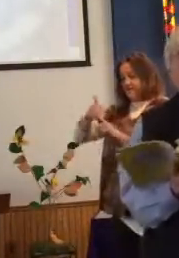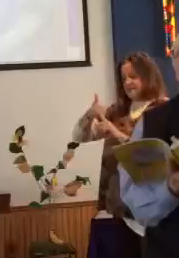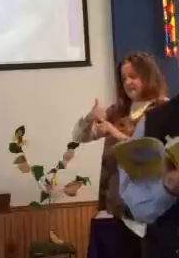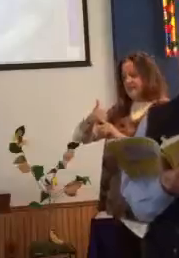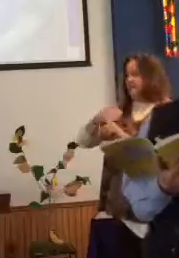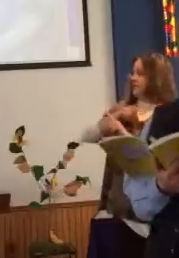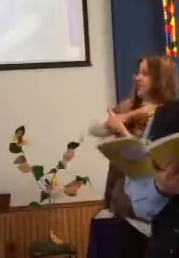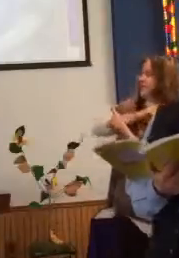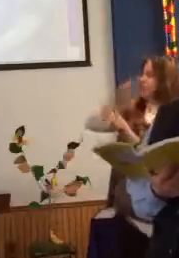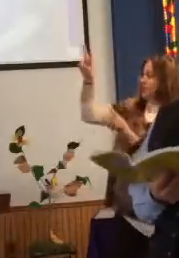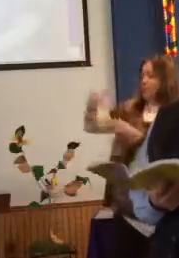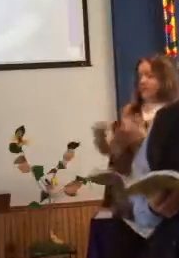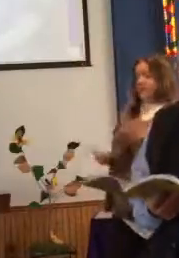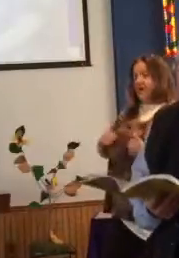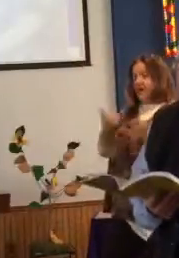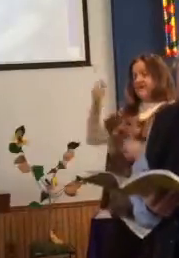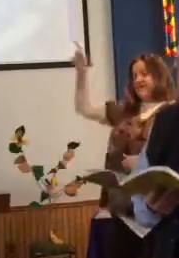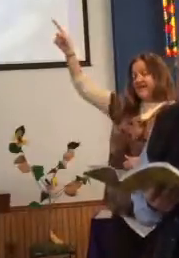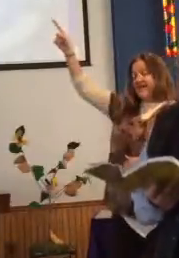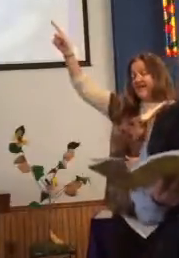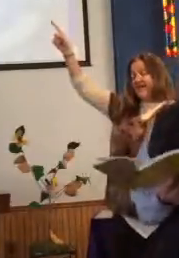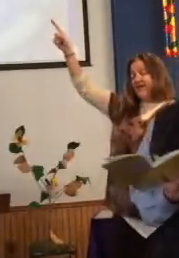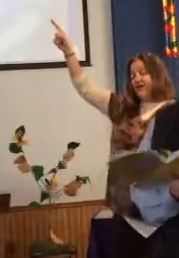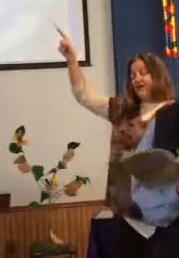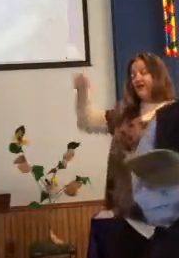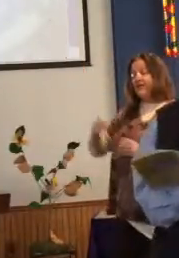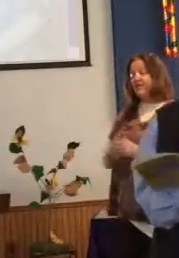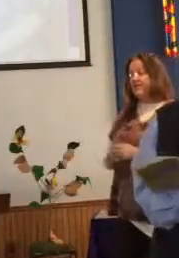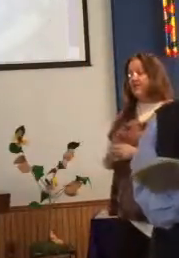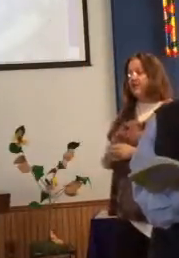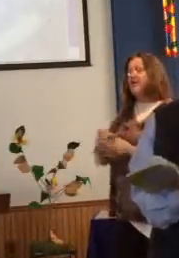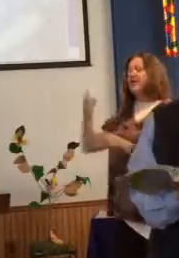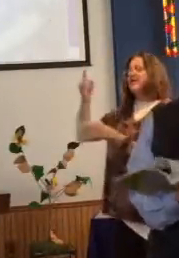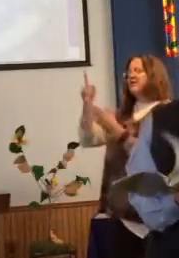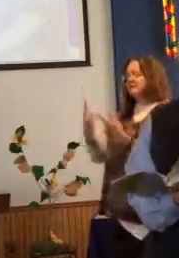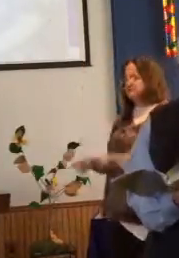And one day, finally, he was down.